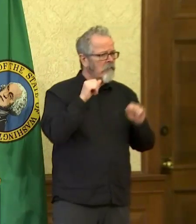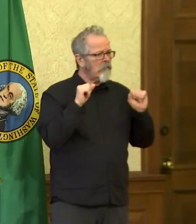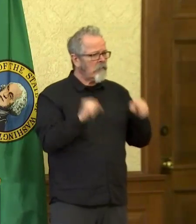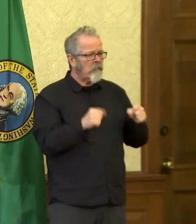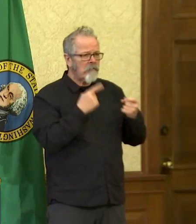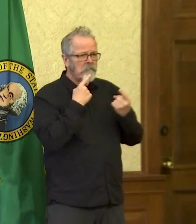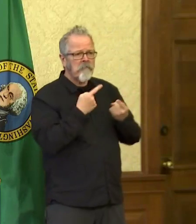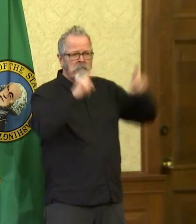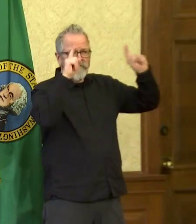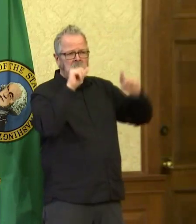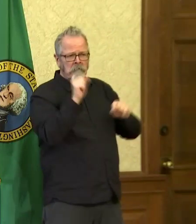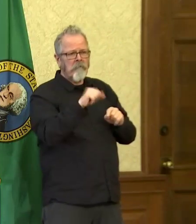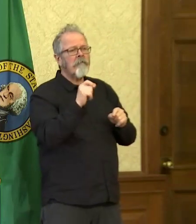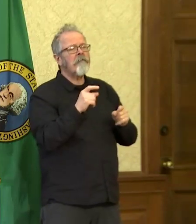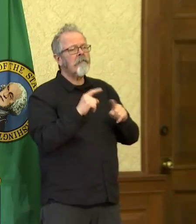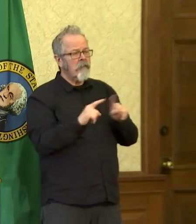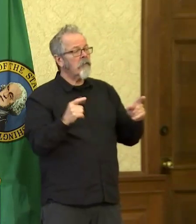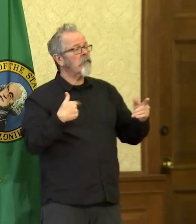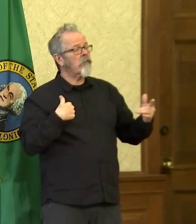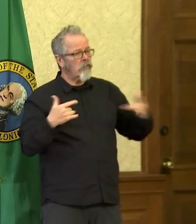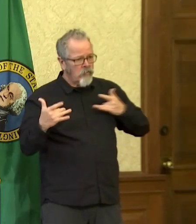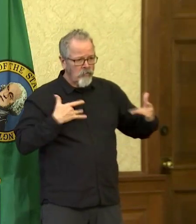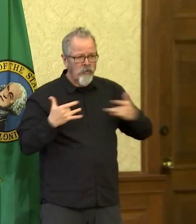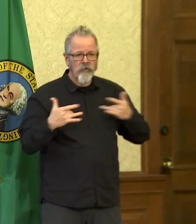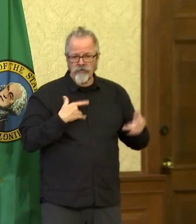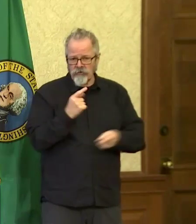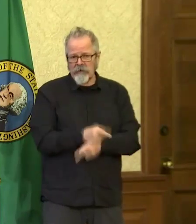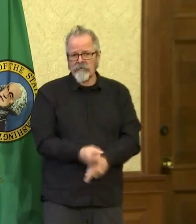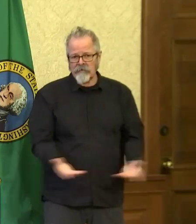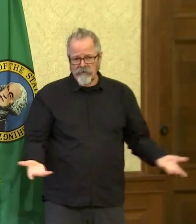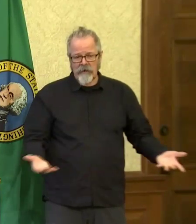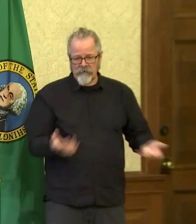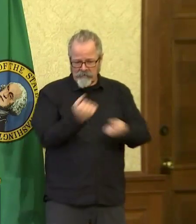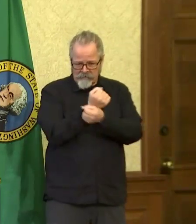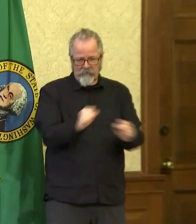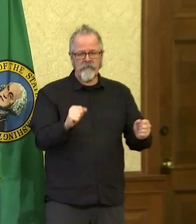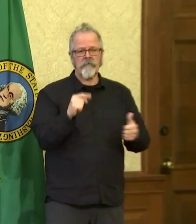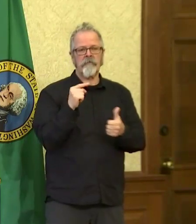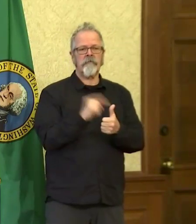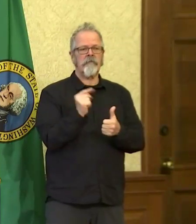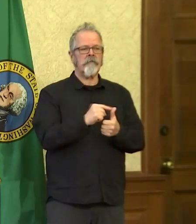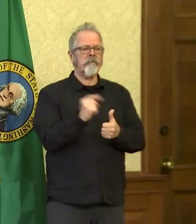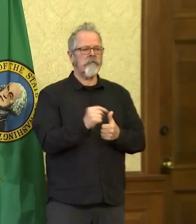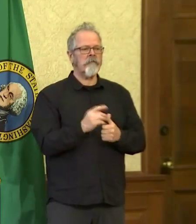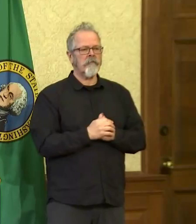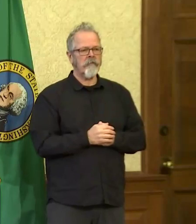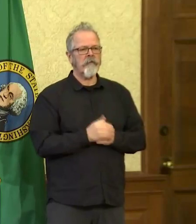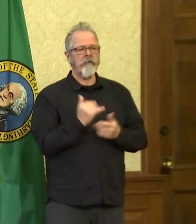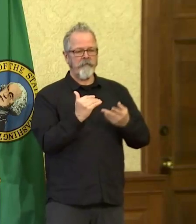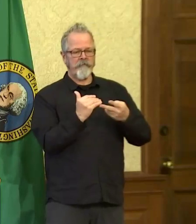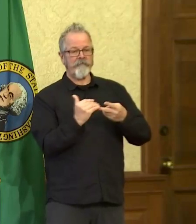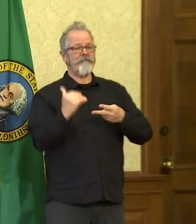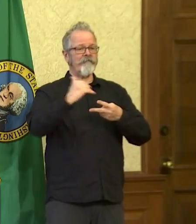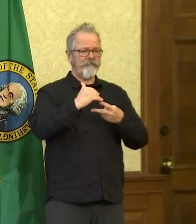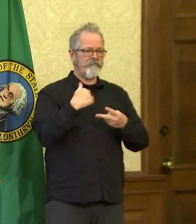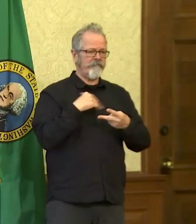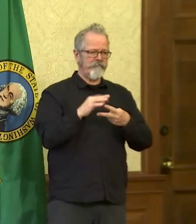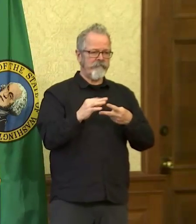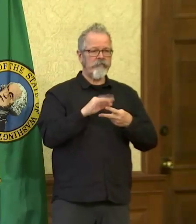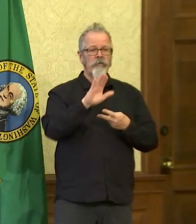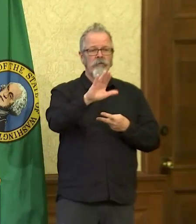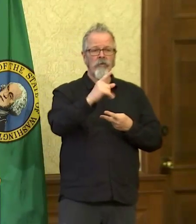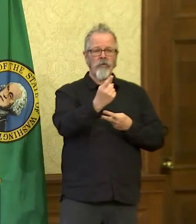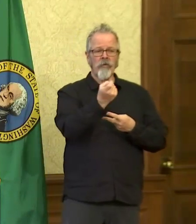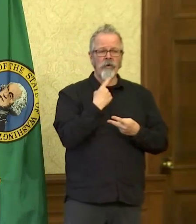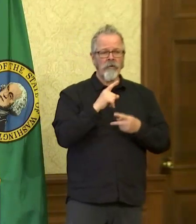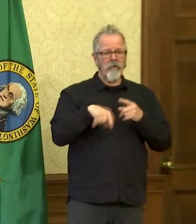what happens in the future, of course, that's unknowable, but we do know this. There is a possibility that waves could